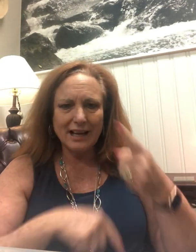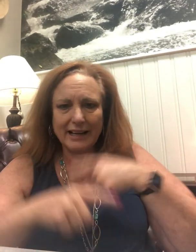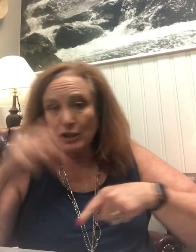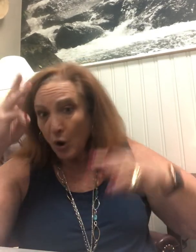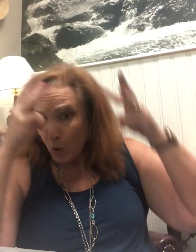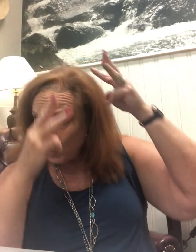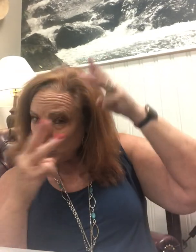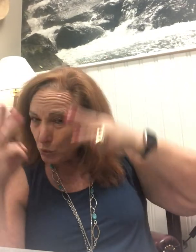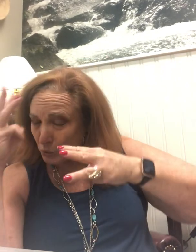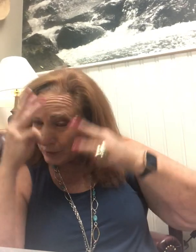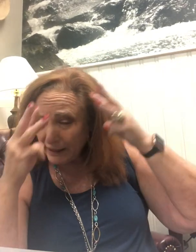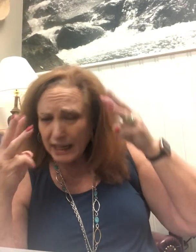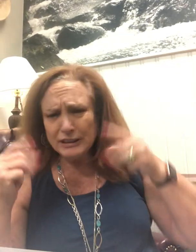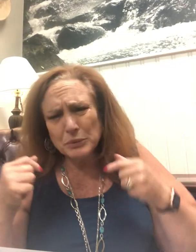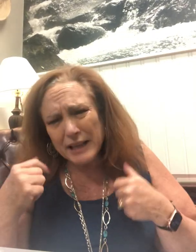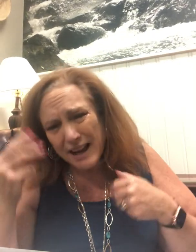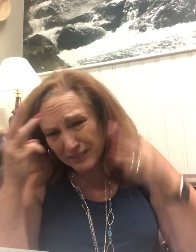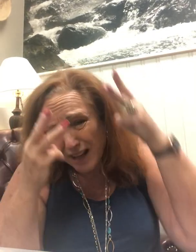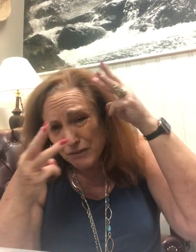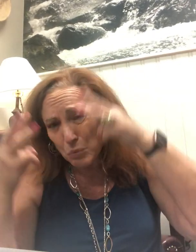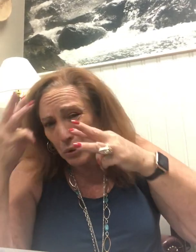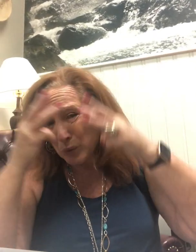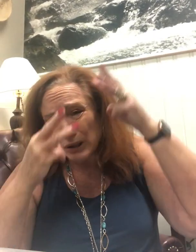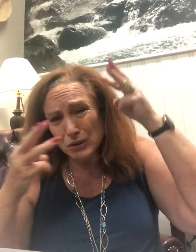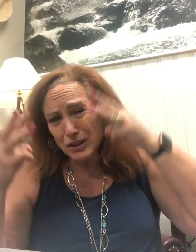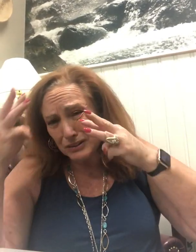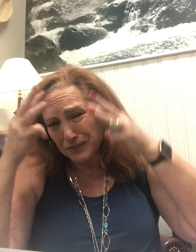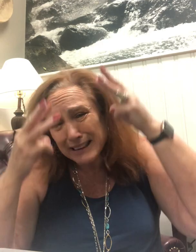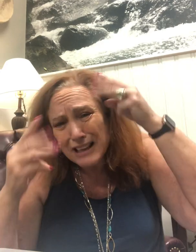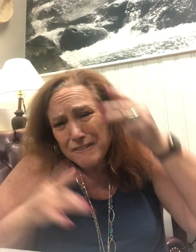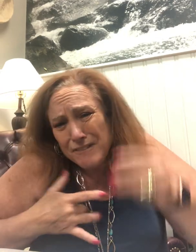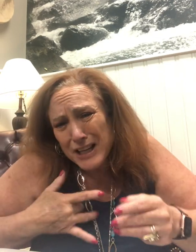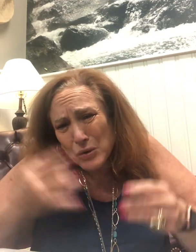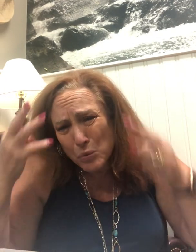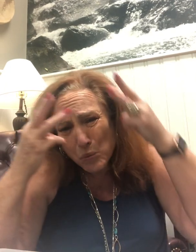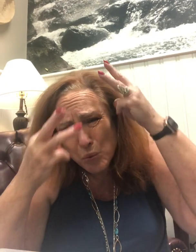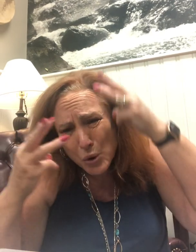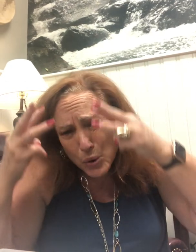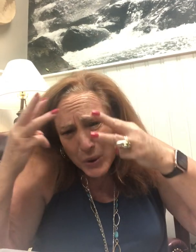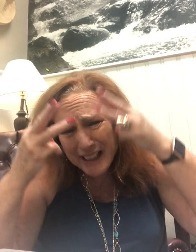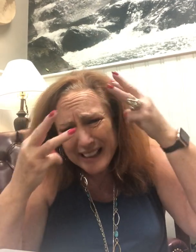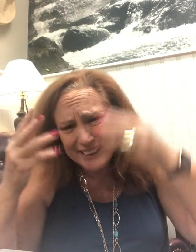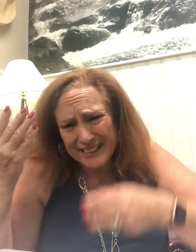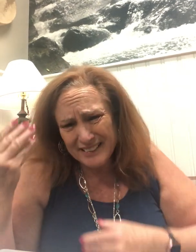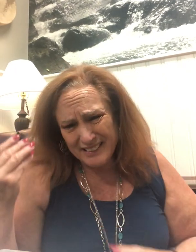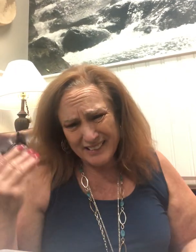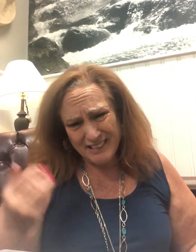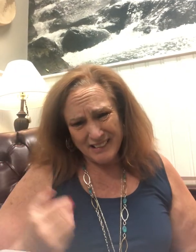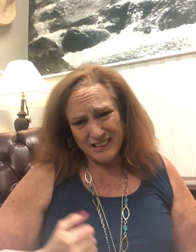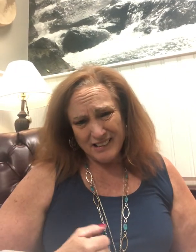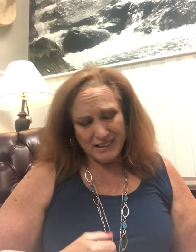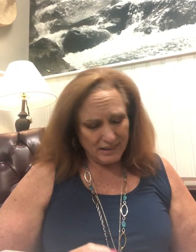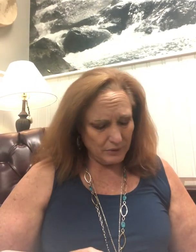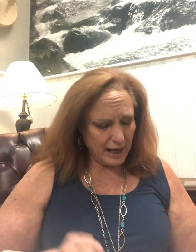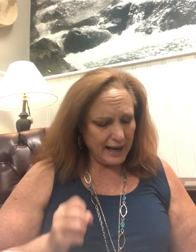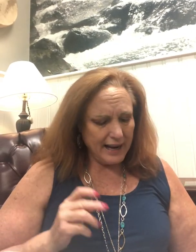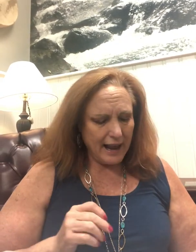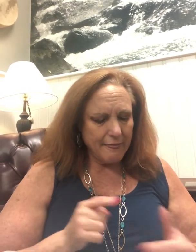sign worry, and you would have kind of a worried look on your face. I feel worried. Okay, and then